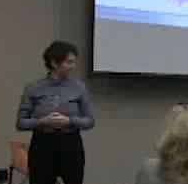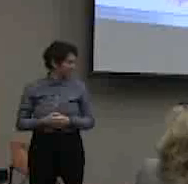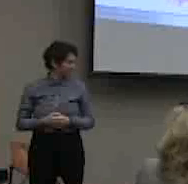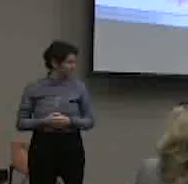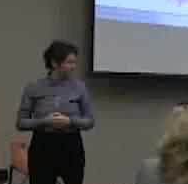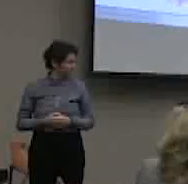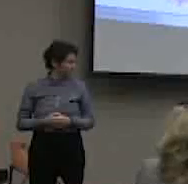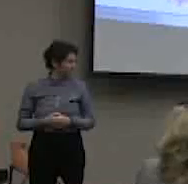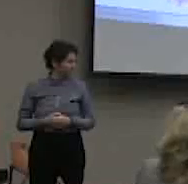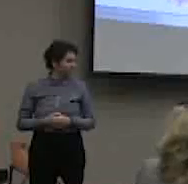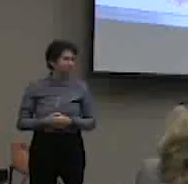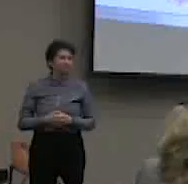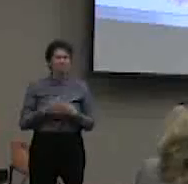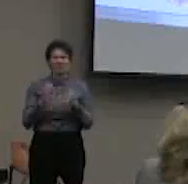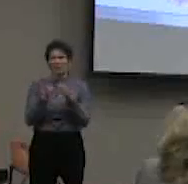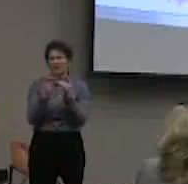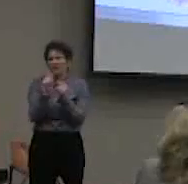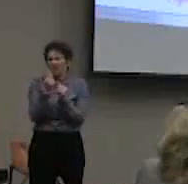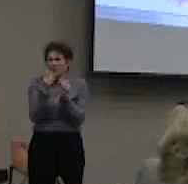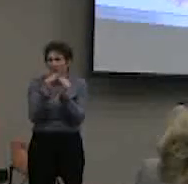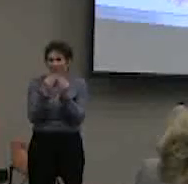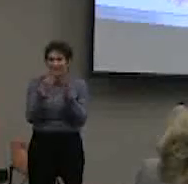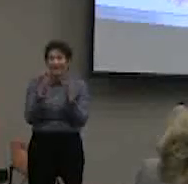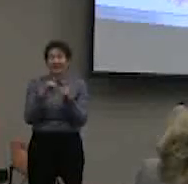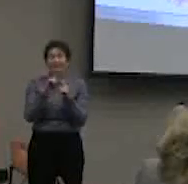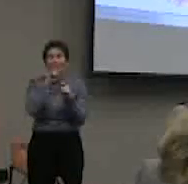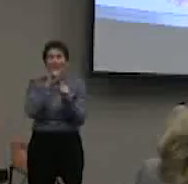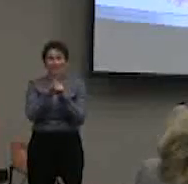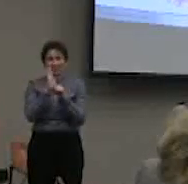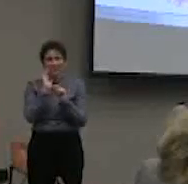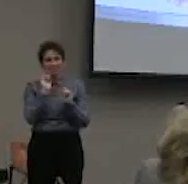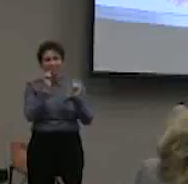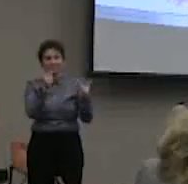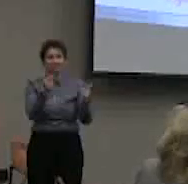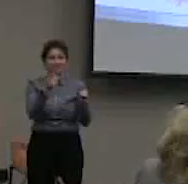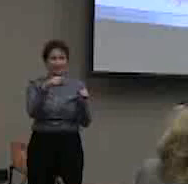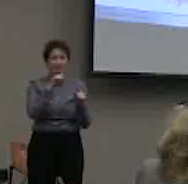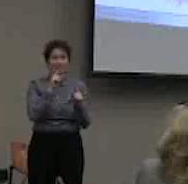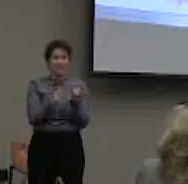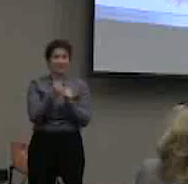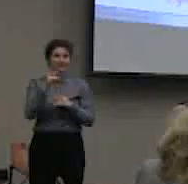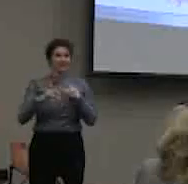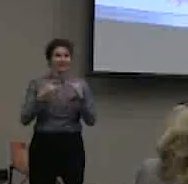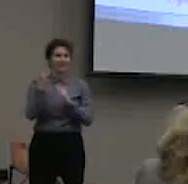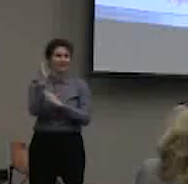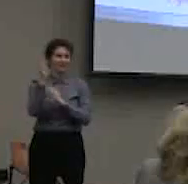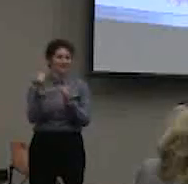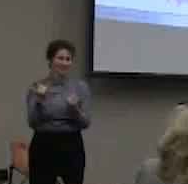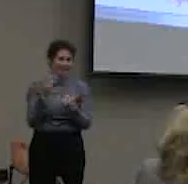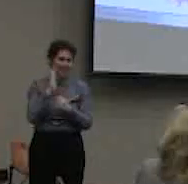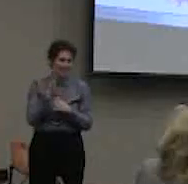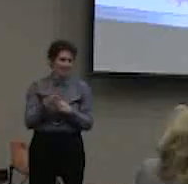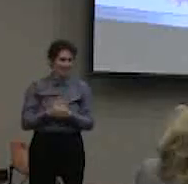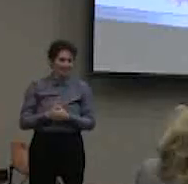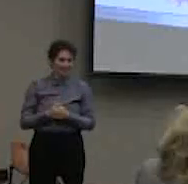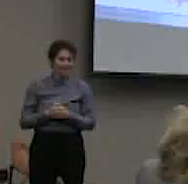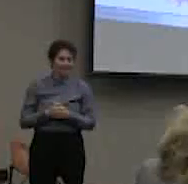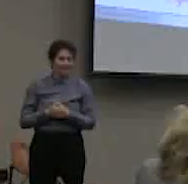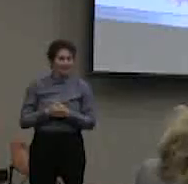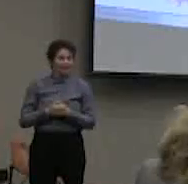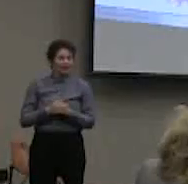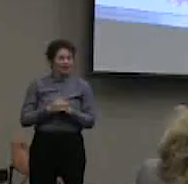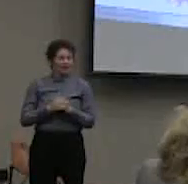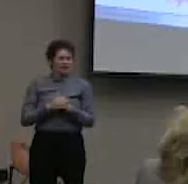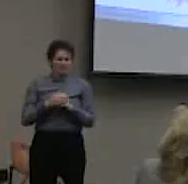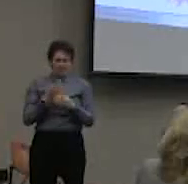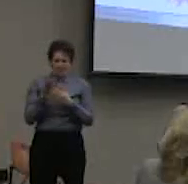I will just mention a couple more things, and then I promise I'm going to pass it over to the most exciting speakers today. We did also, there was a question